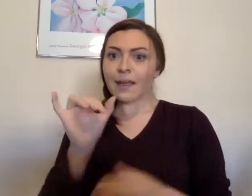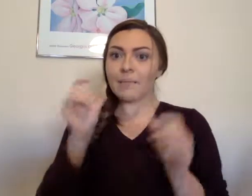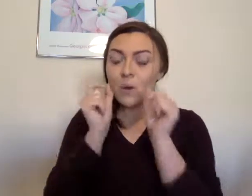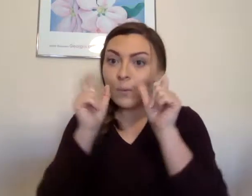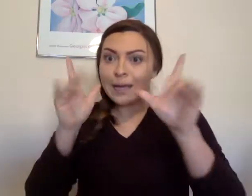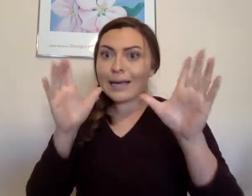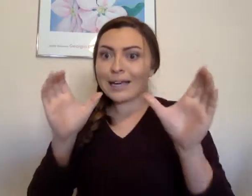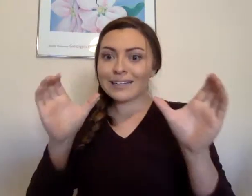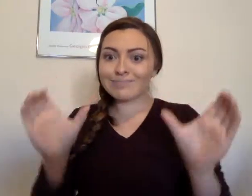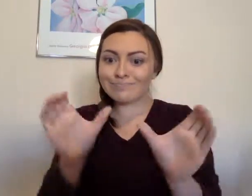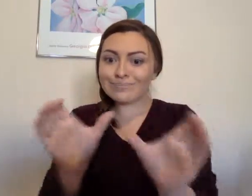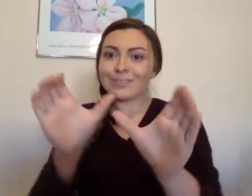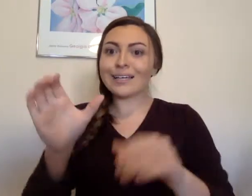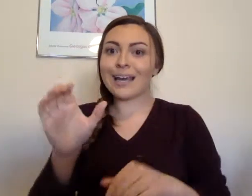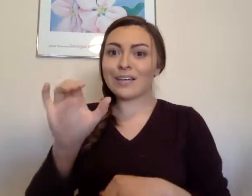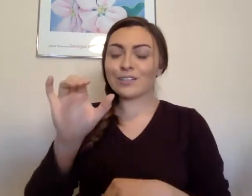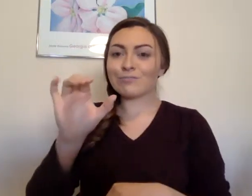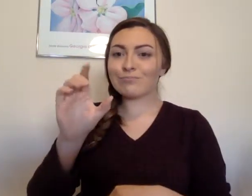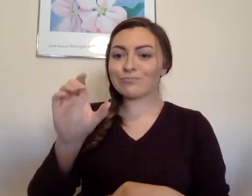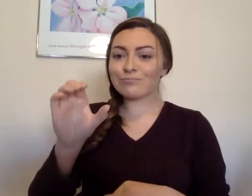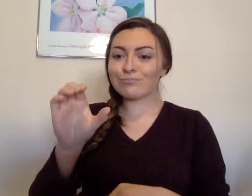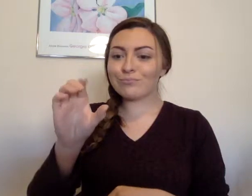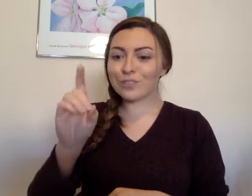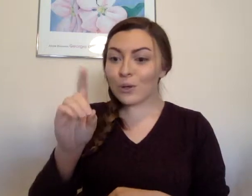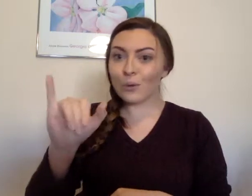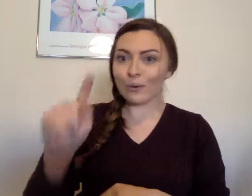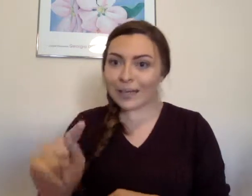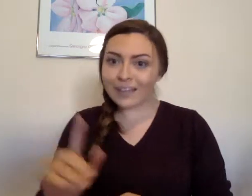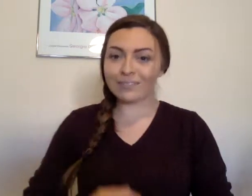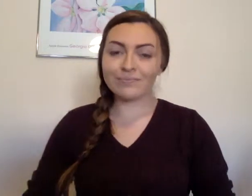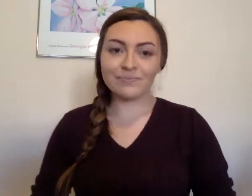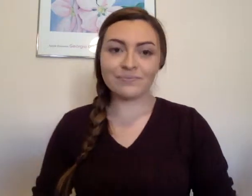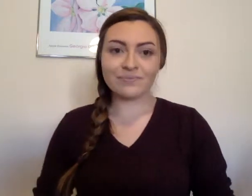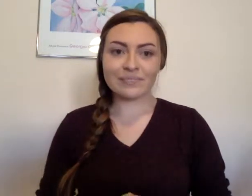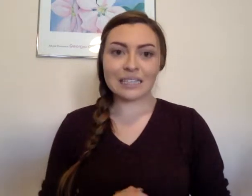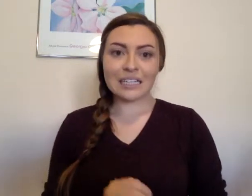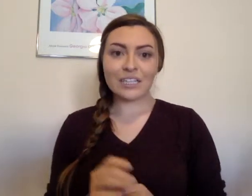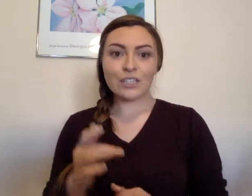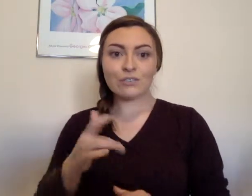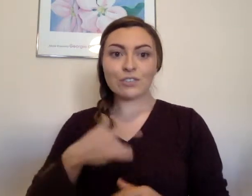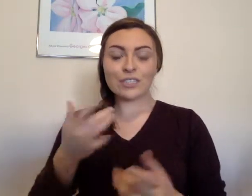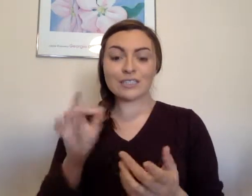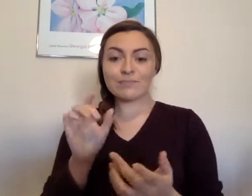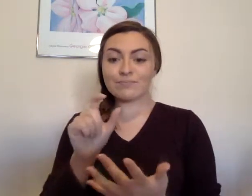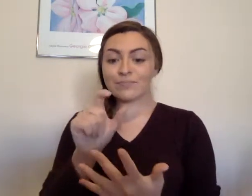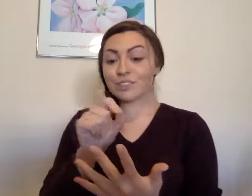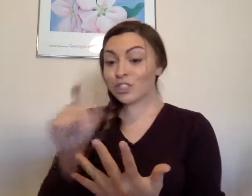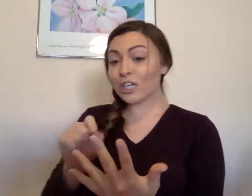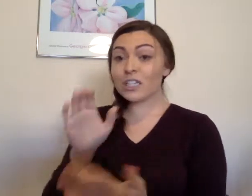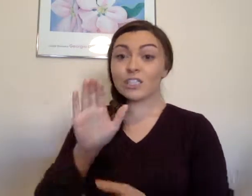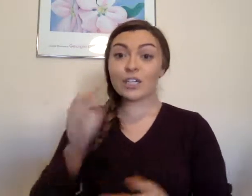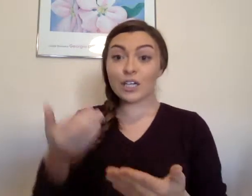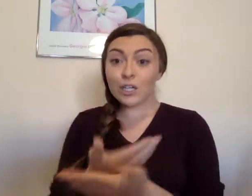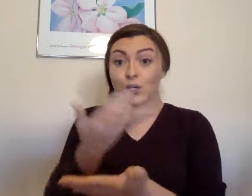it. You've just felt the difference in changing or choosing a new program. In fact,